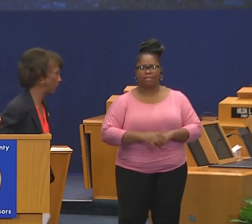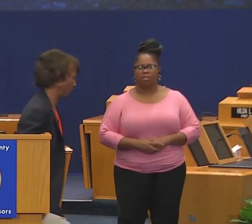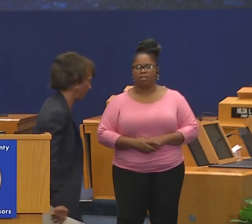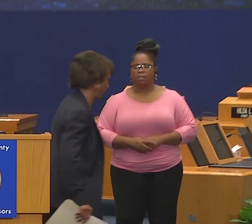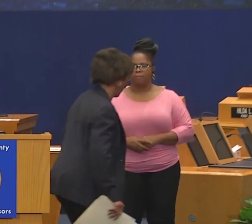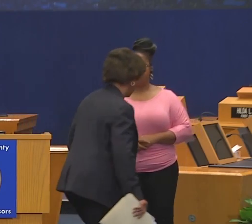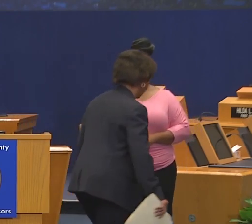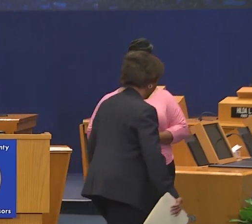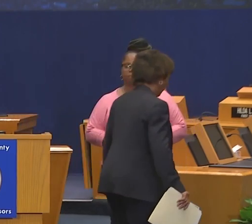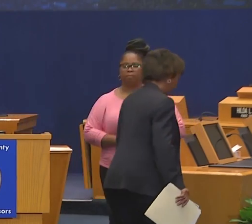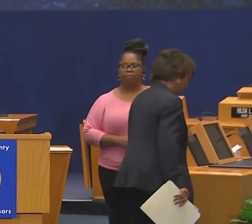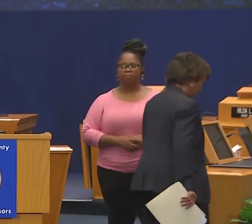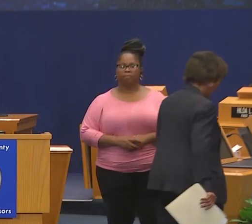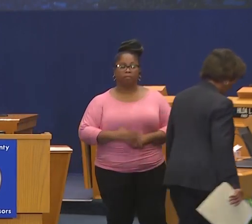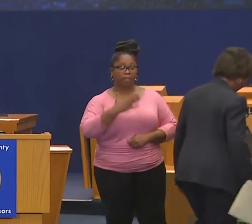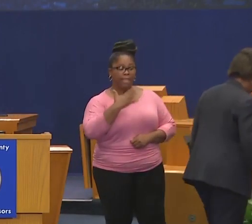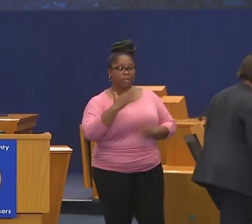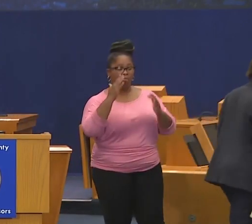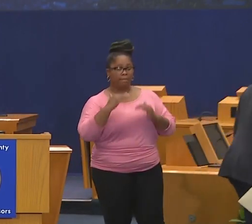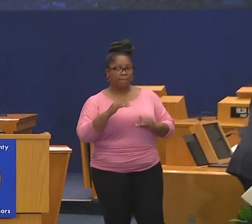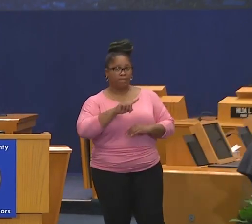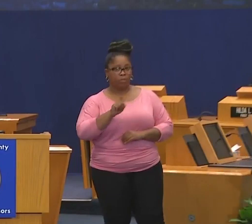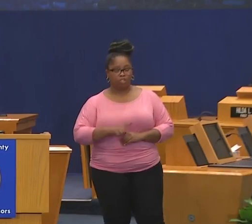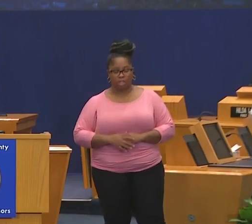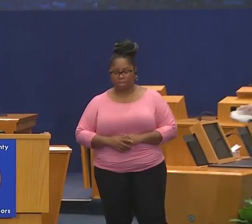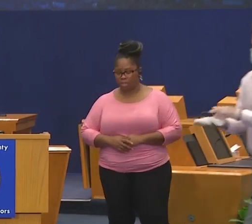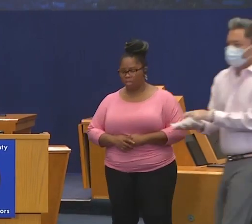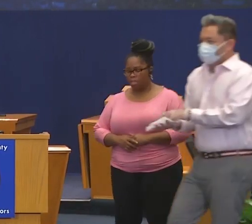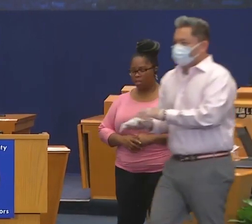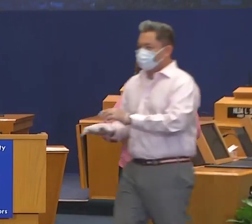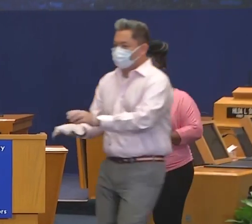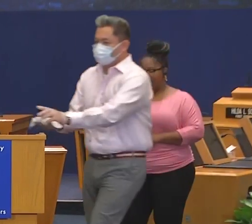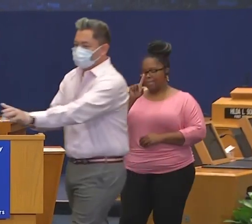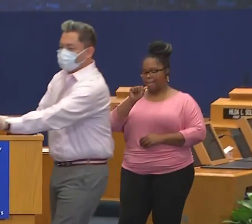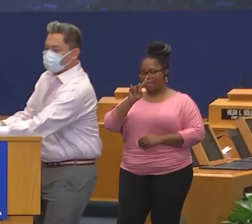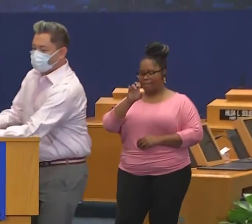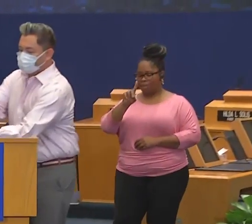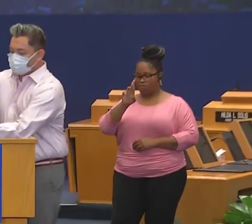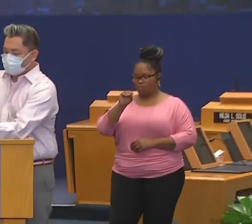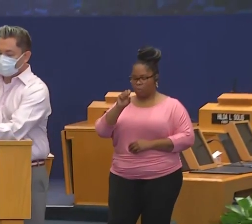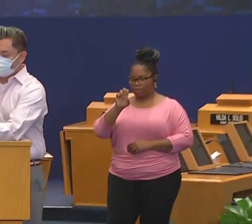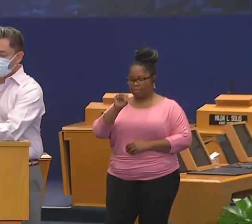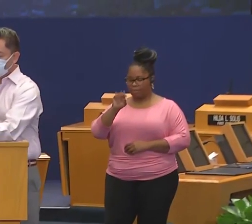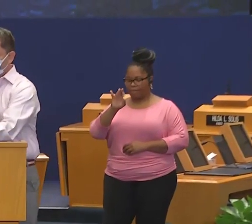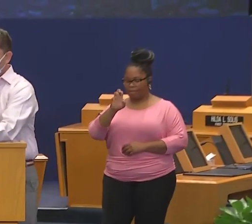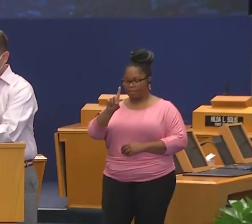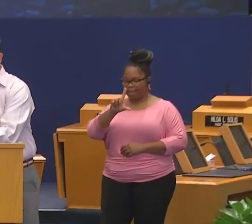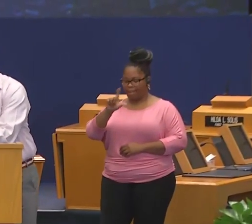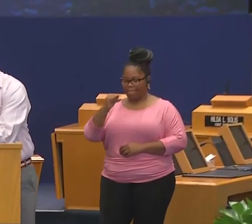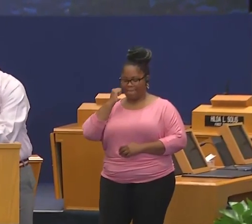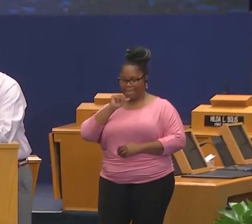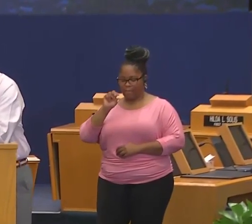next question. And next we turn to the line of David Rosenfeld with LA Daily News. Please go